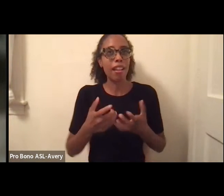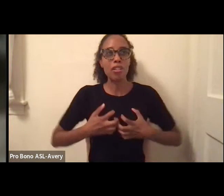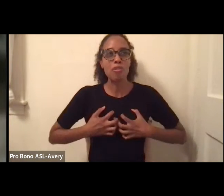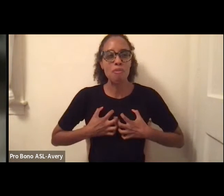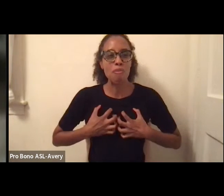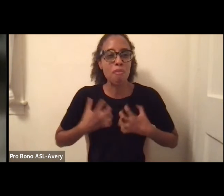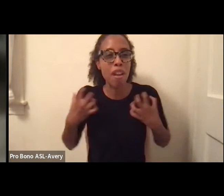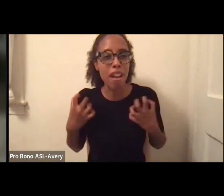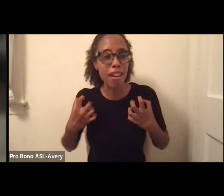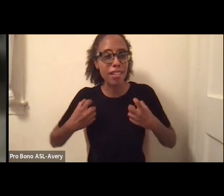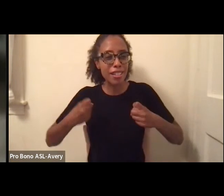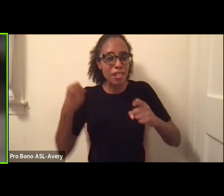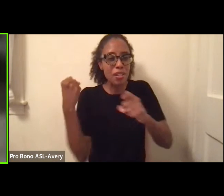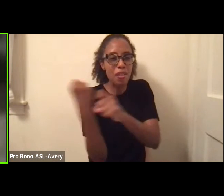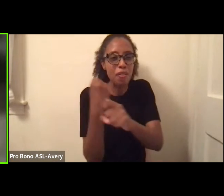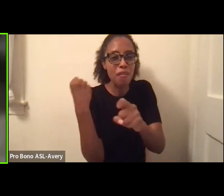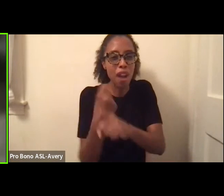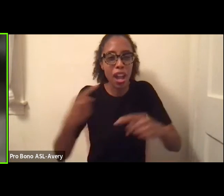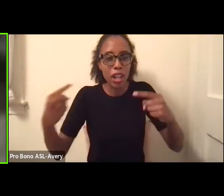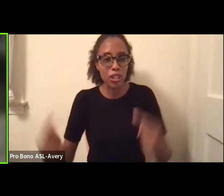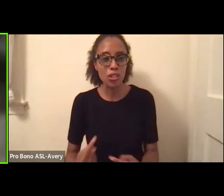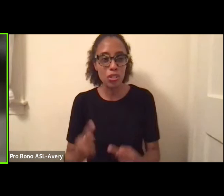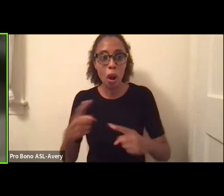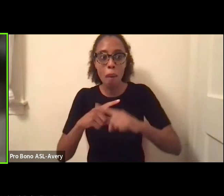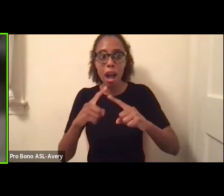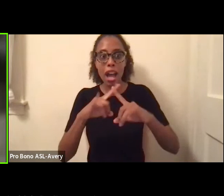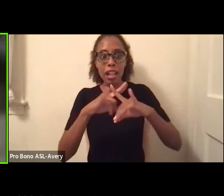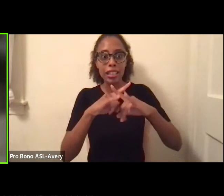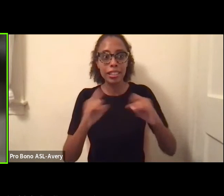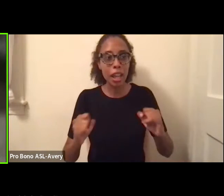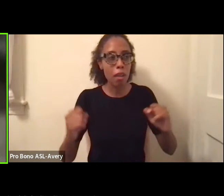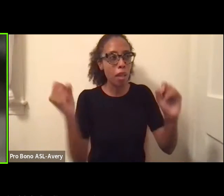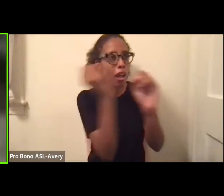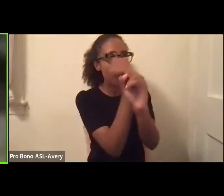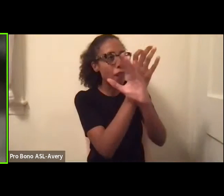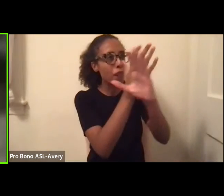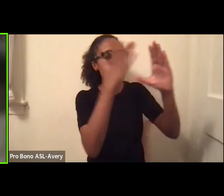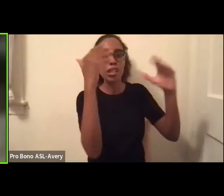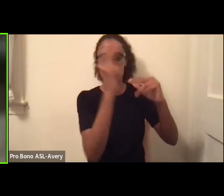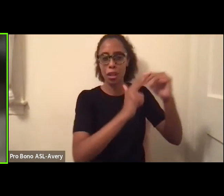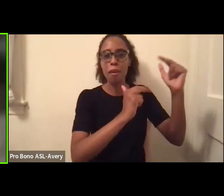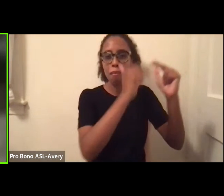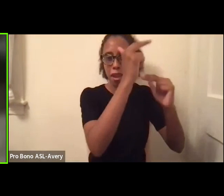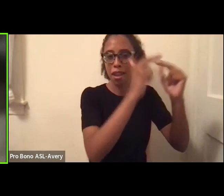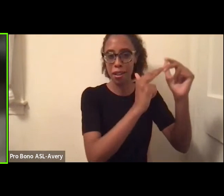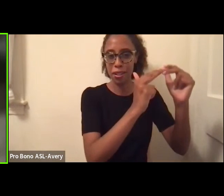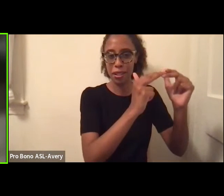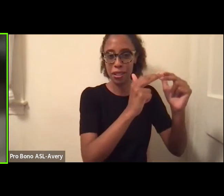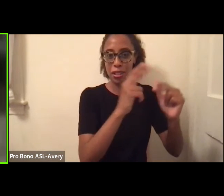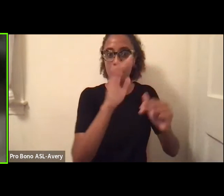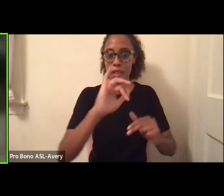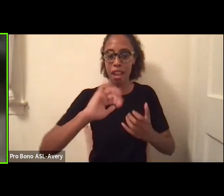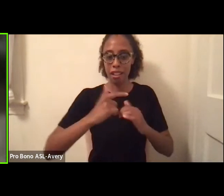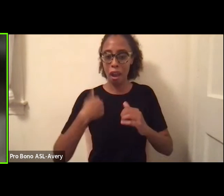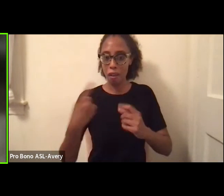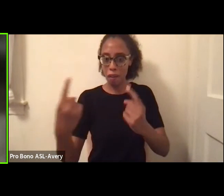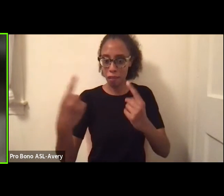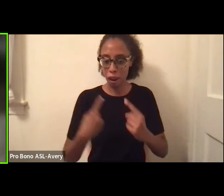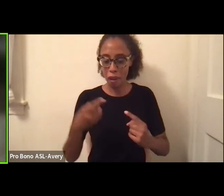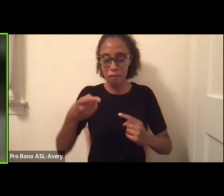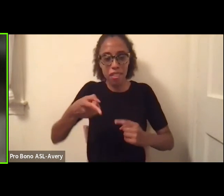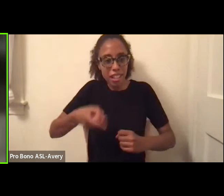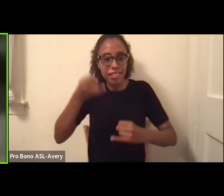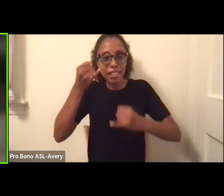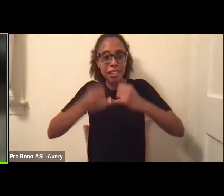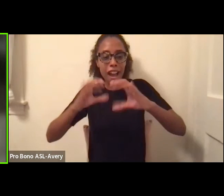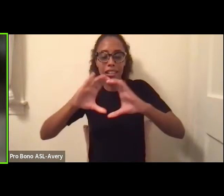and vision and build. And so that's how I come to you on this last class, and just want to say how